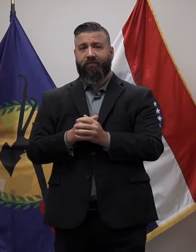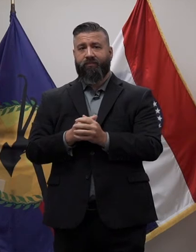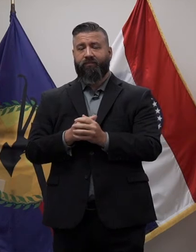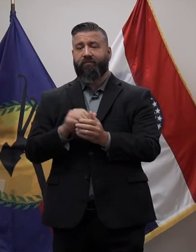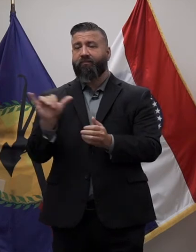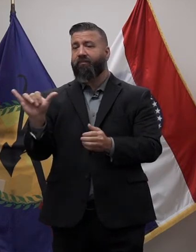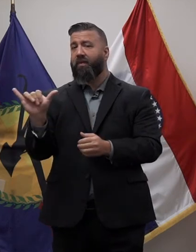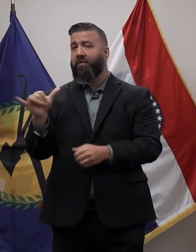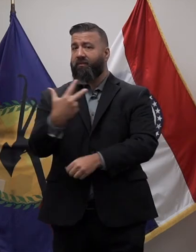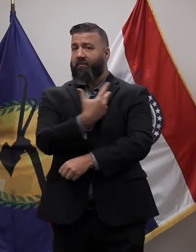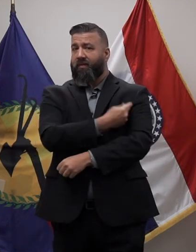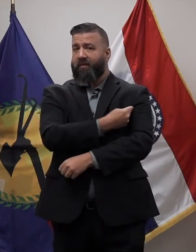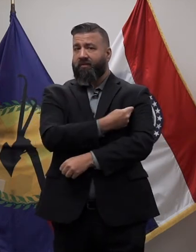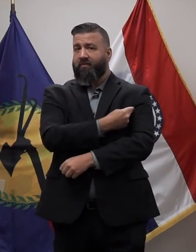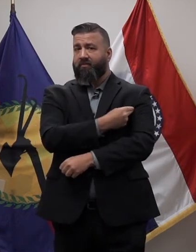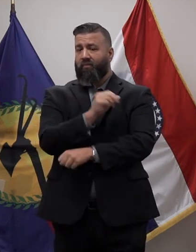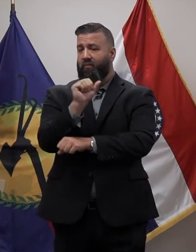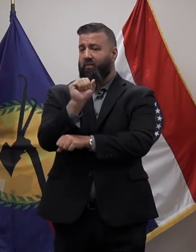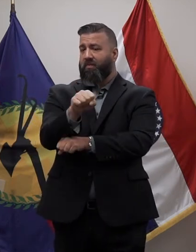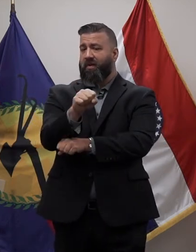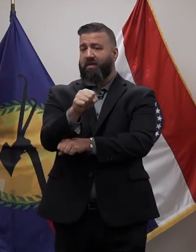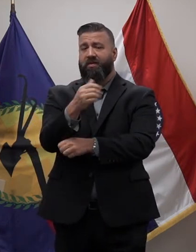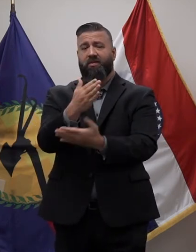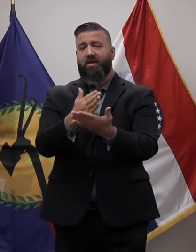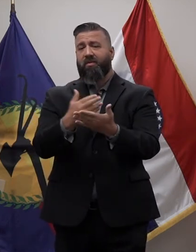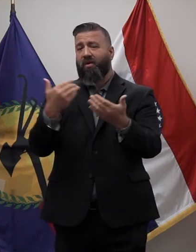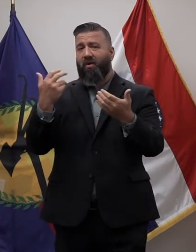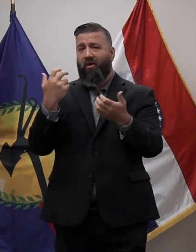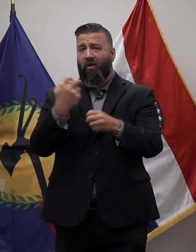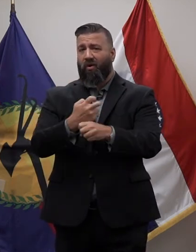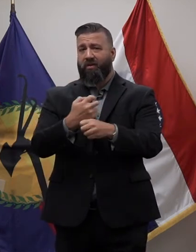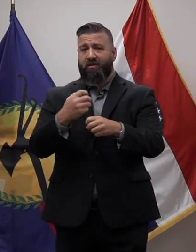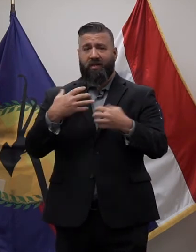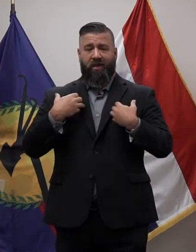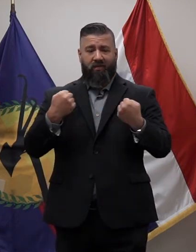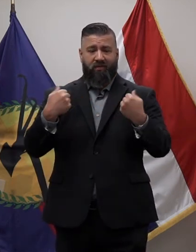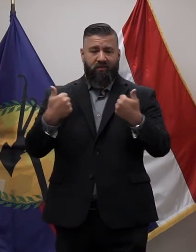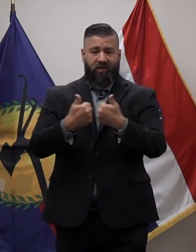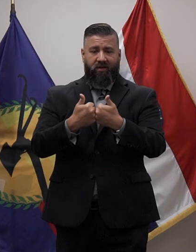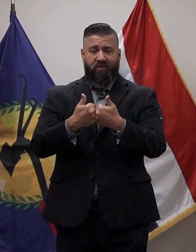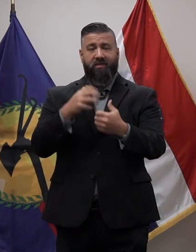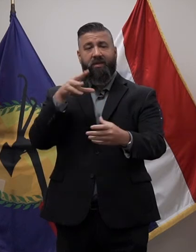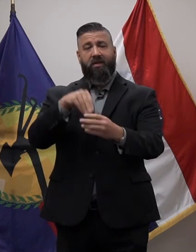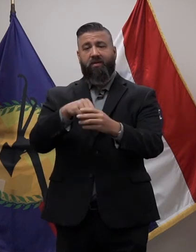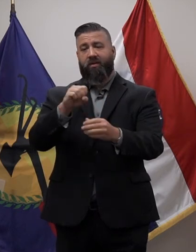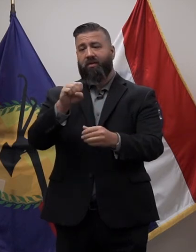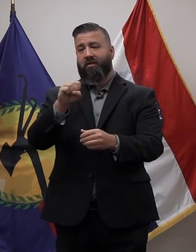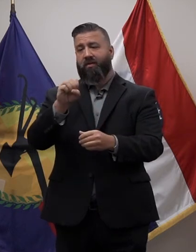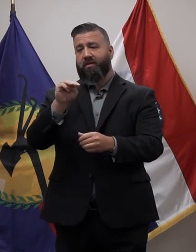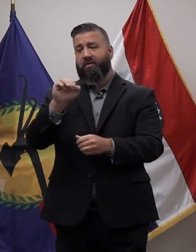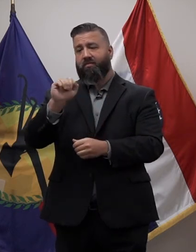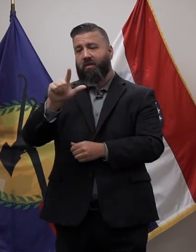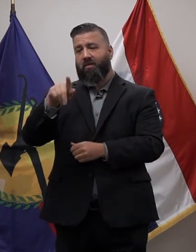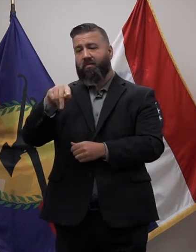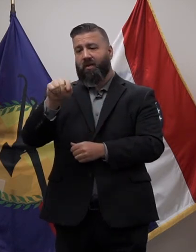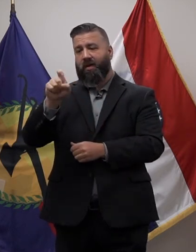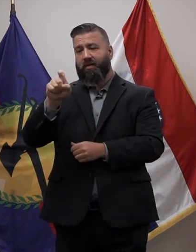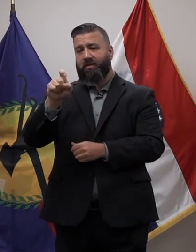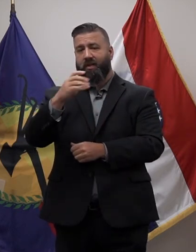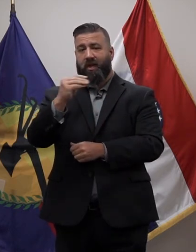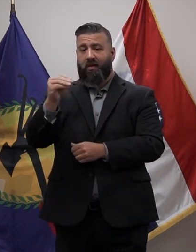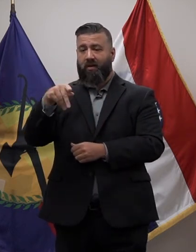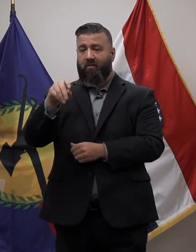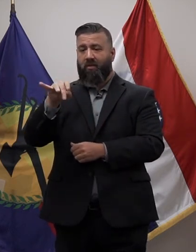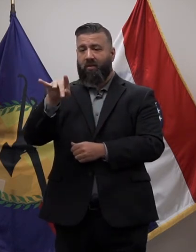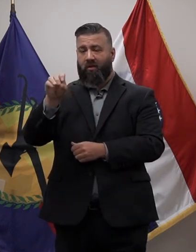vaccines, we have overcome some of our biggest health challenges, including smallpox and polio. History shows that vaccines